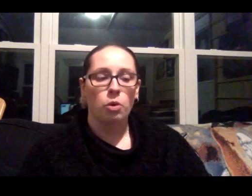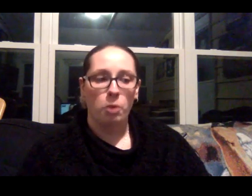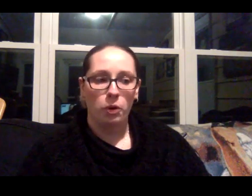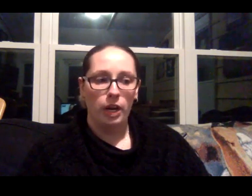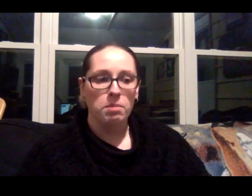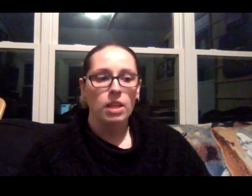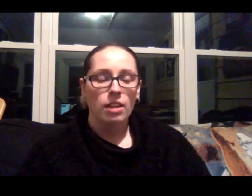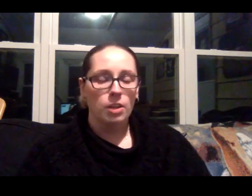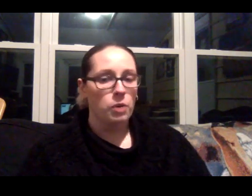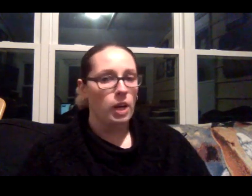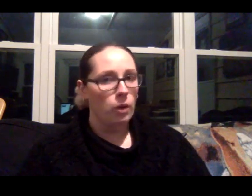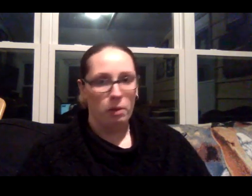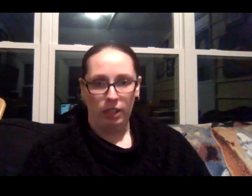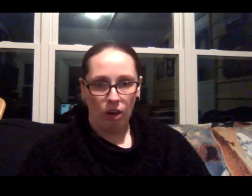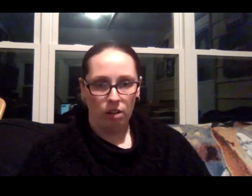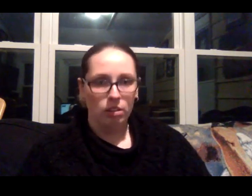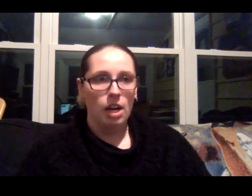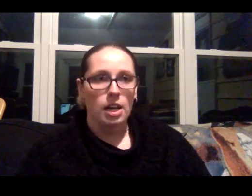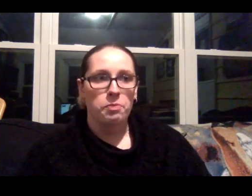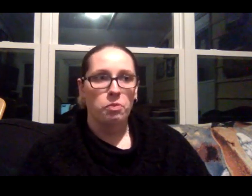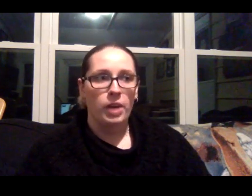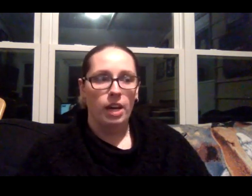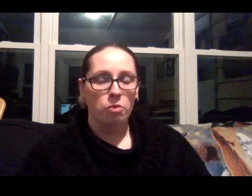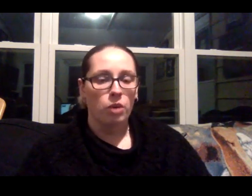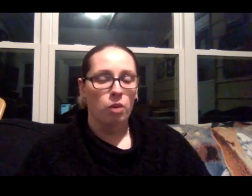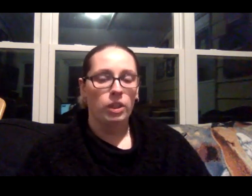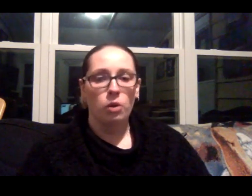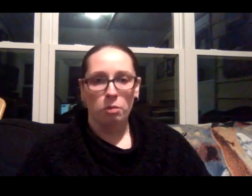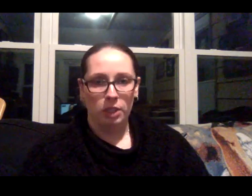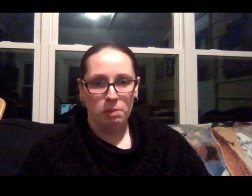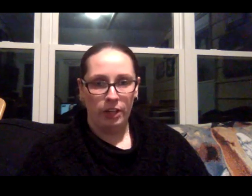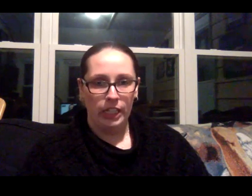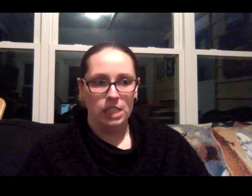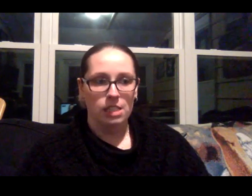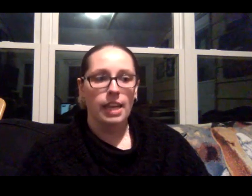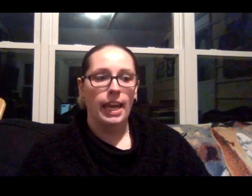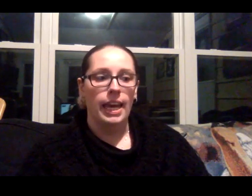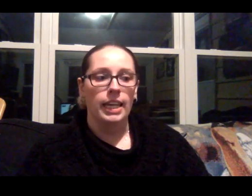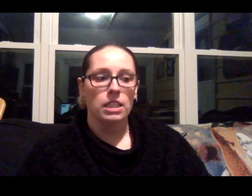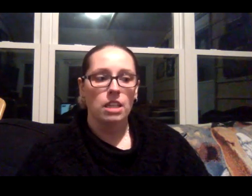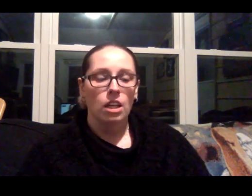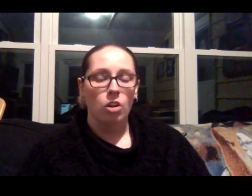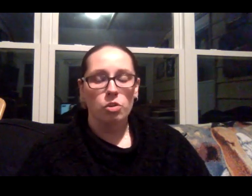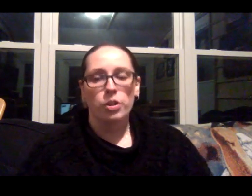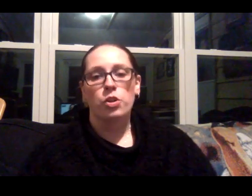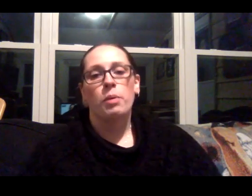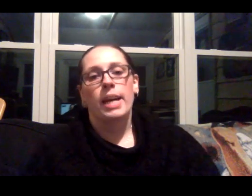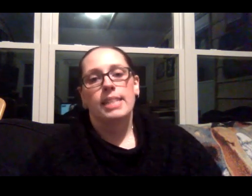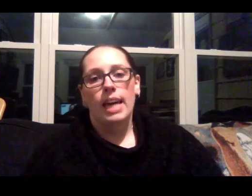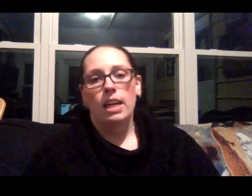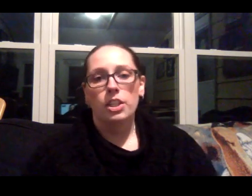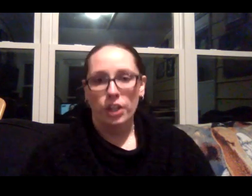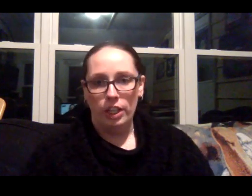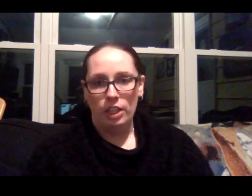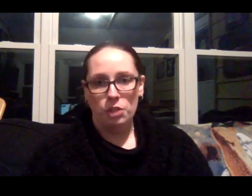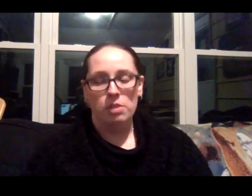preschool program. Things were not going well at all. We had a really horrible experience and long story short, had